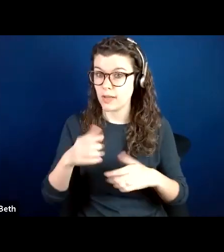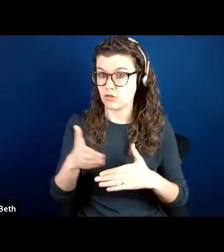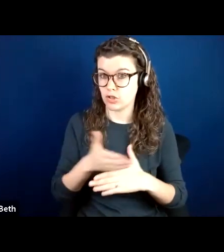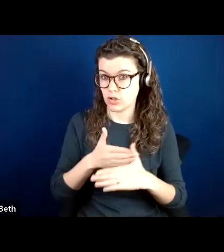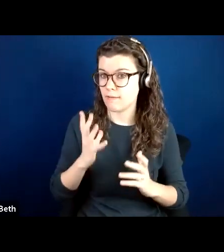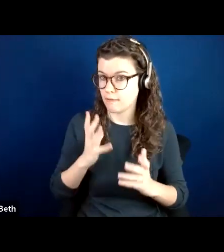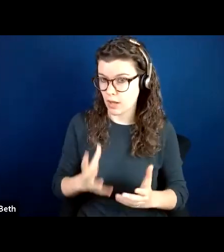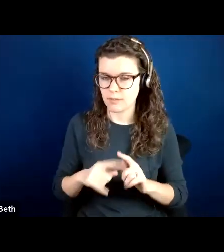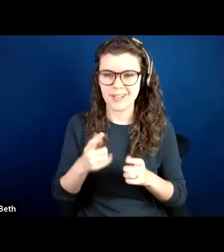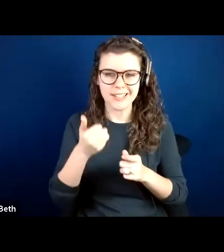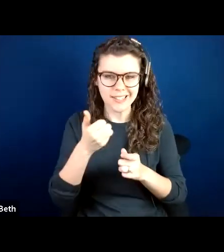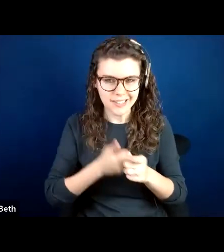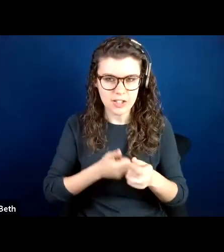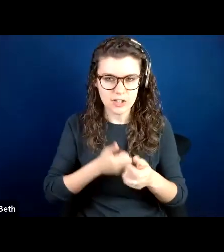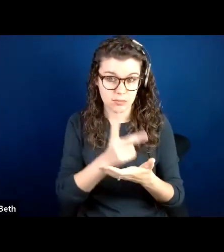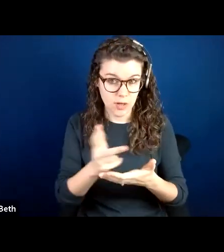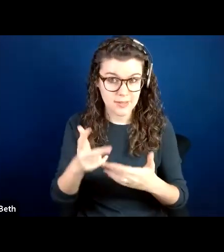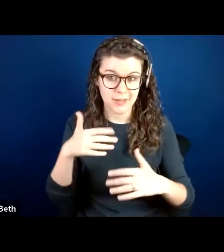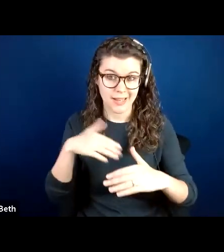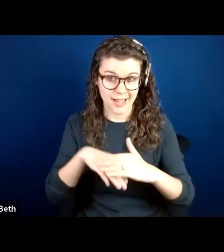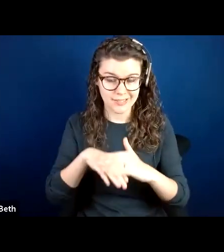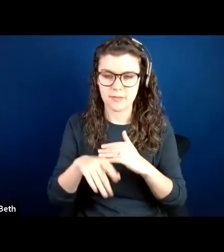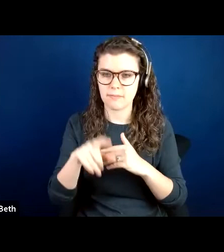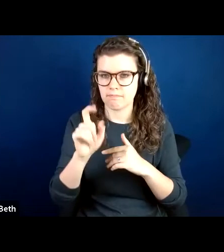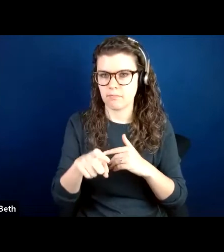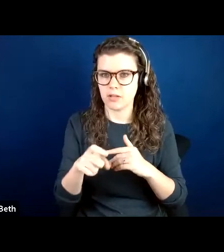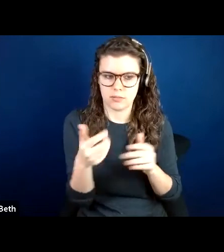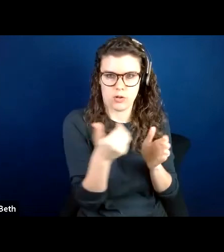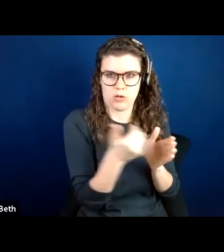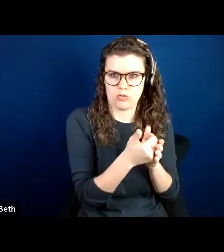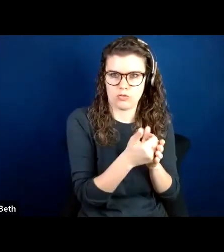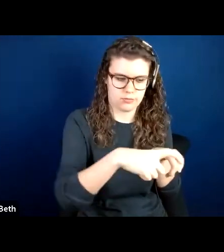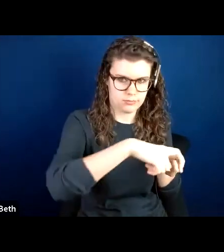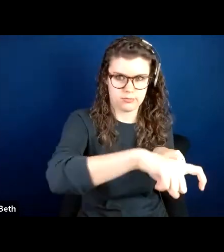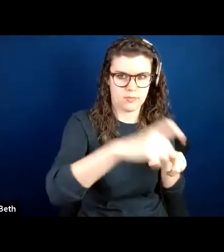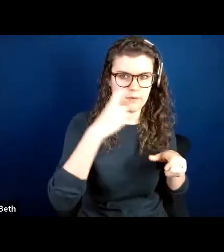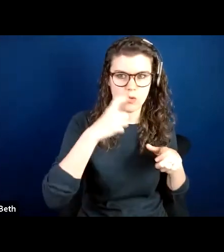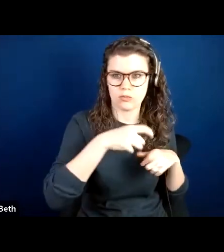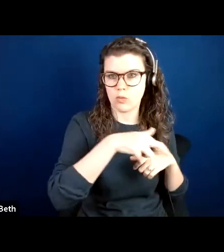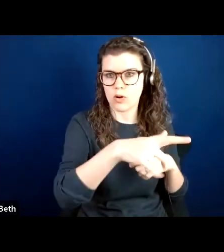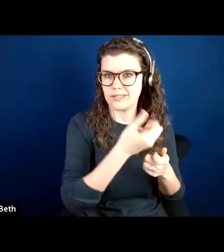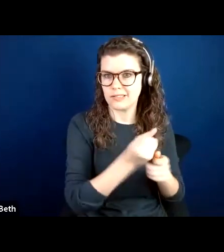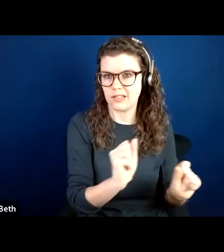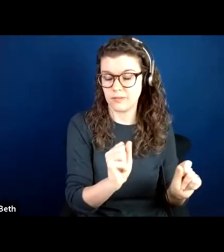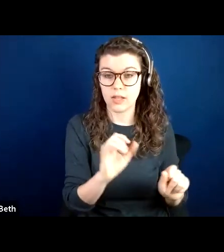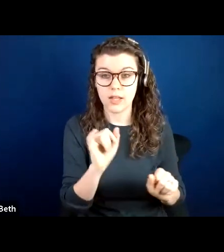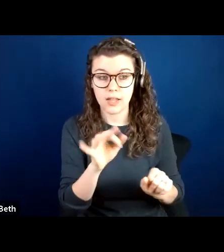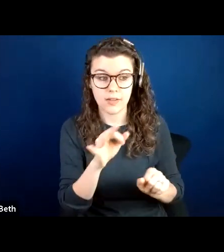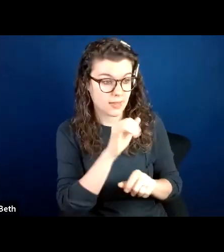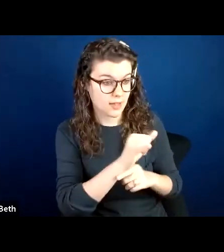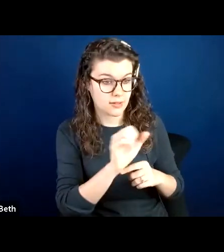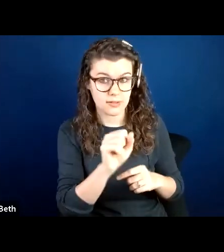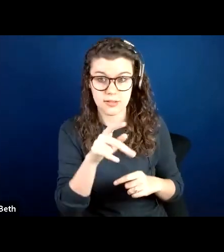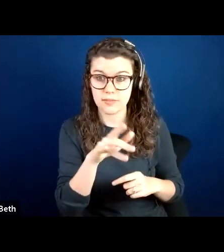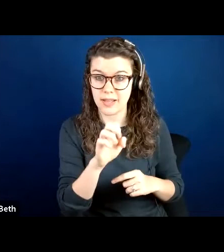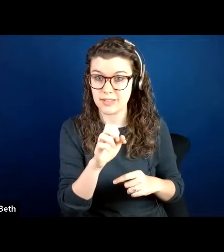each accessible space should have access to an access aisle. And if there's a van accessible space, it's required to be 11 foot